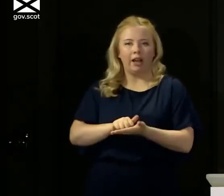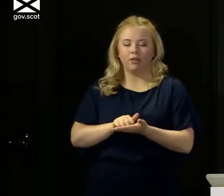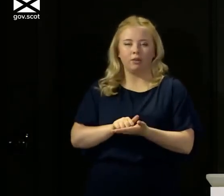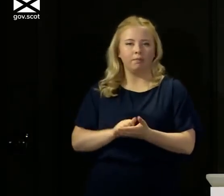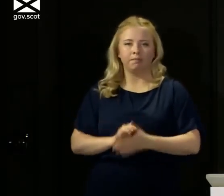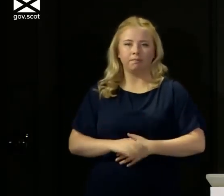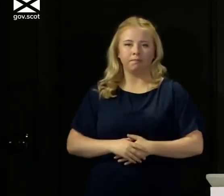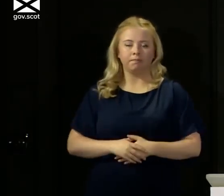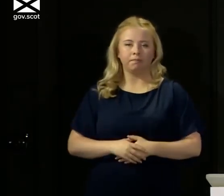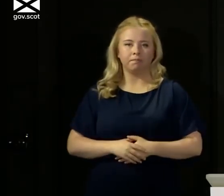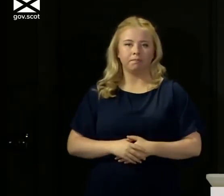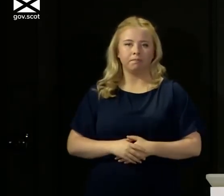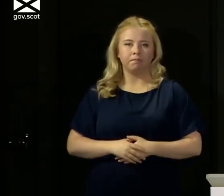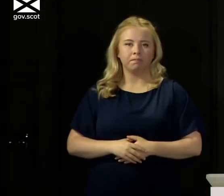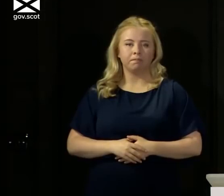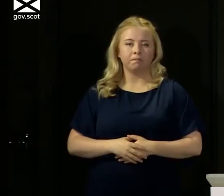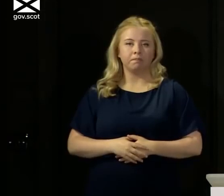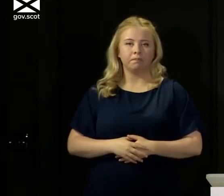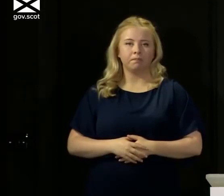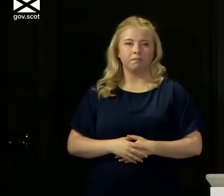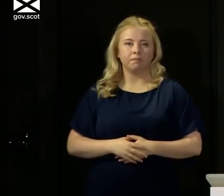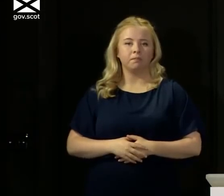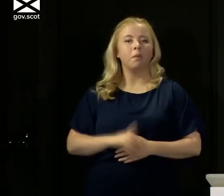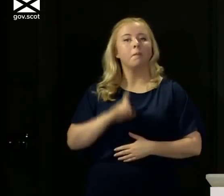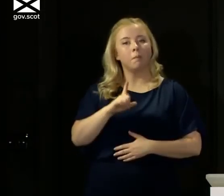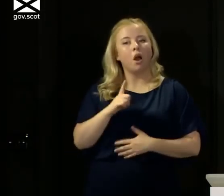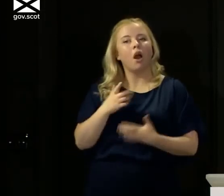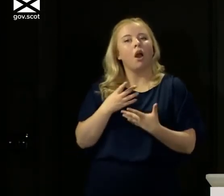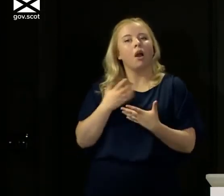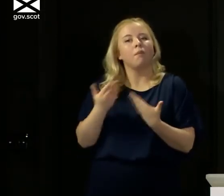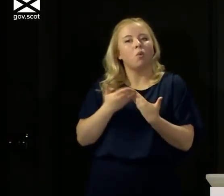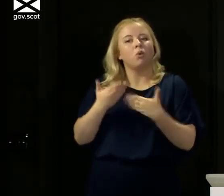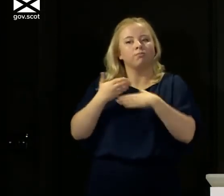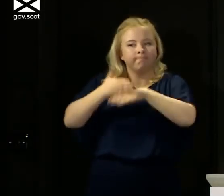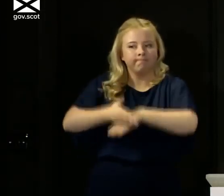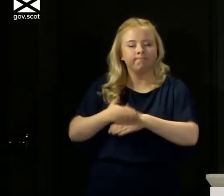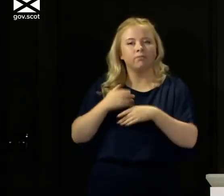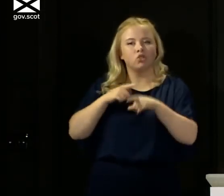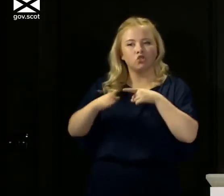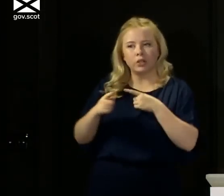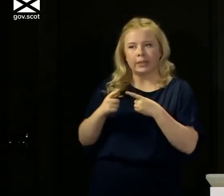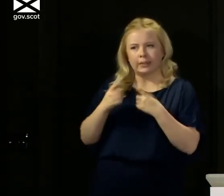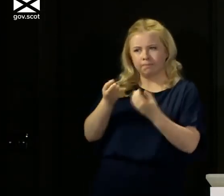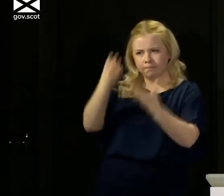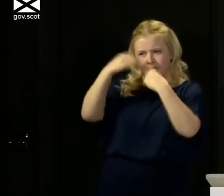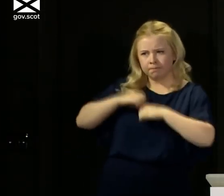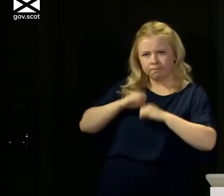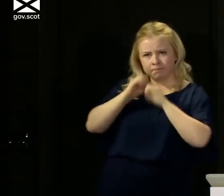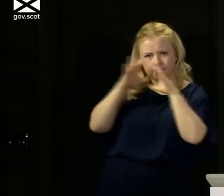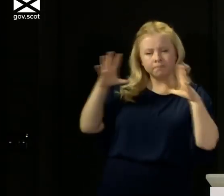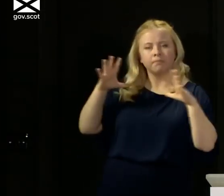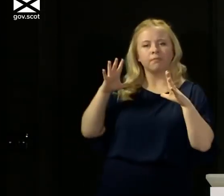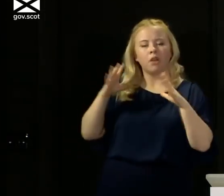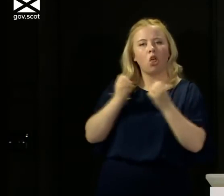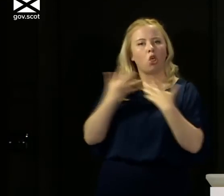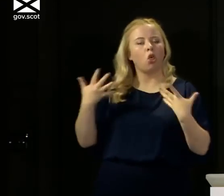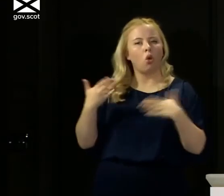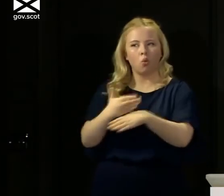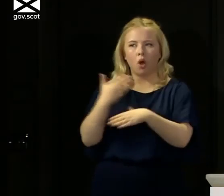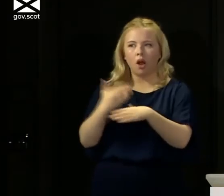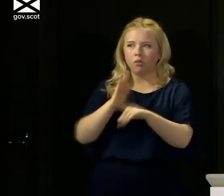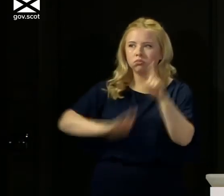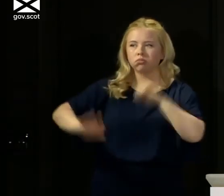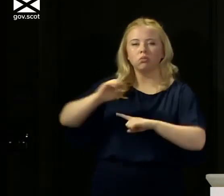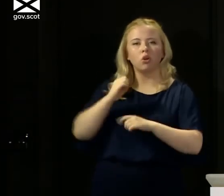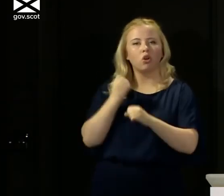in how that was being interpreted at this stage. But there is work ongoing for us to further understand that. In fact, there is a lot of work across